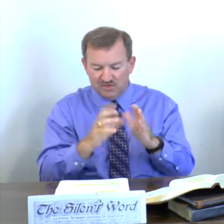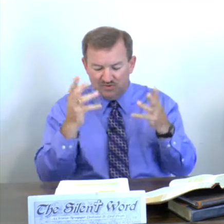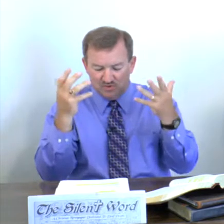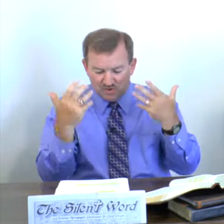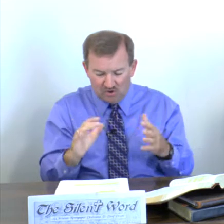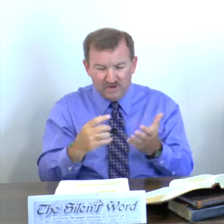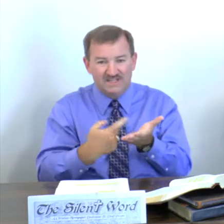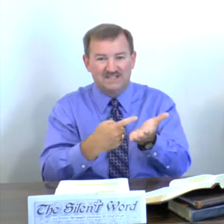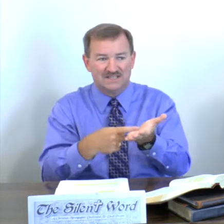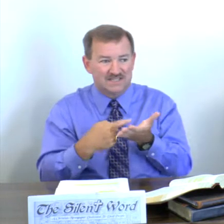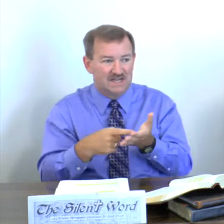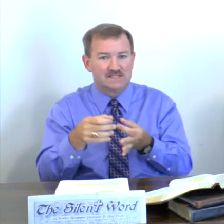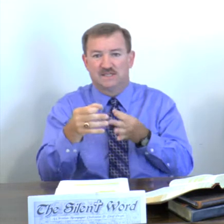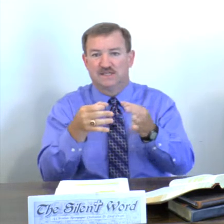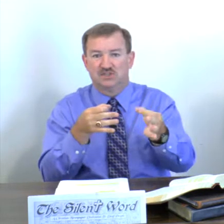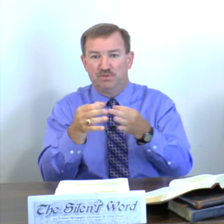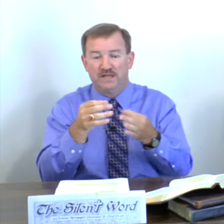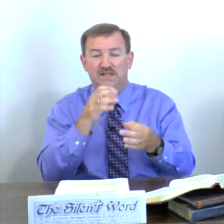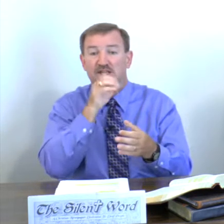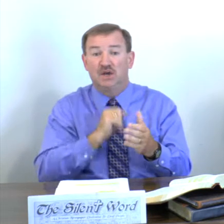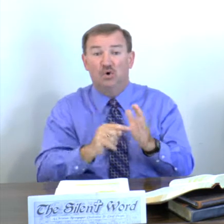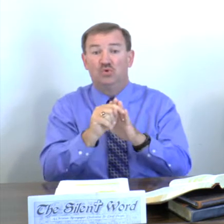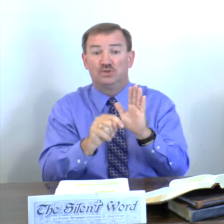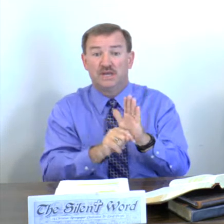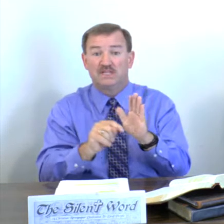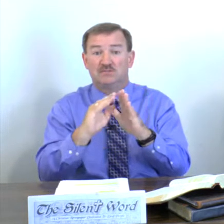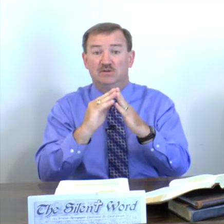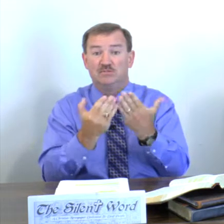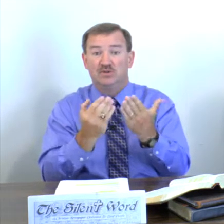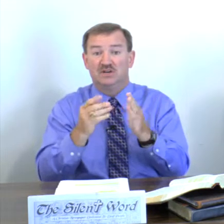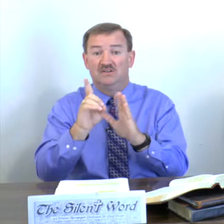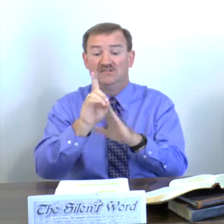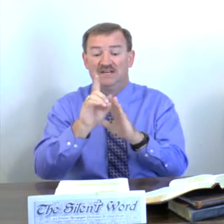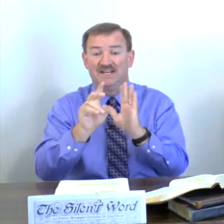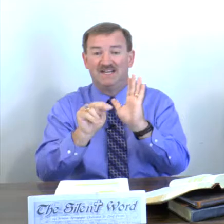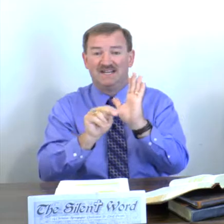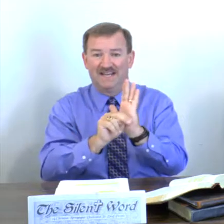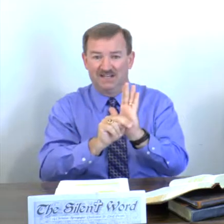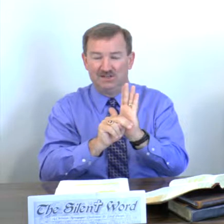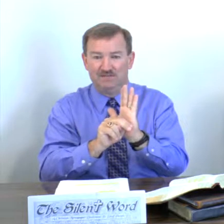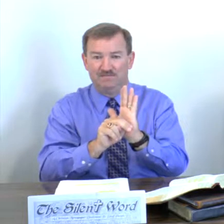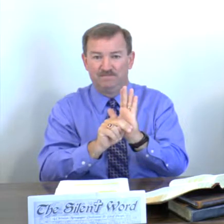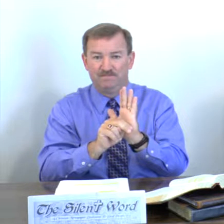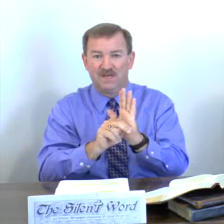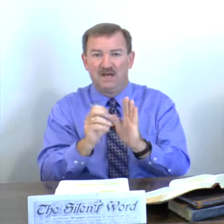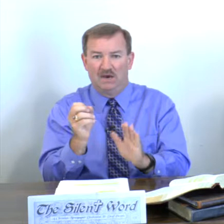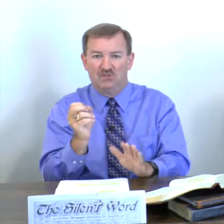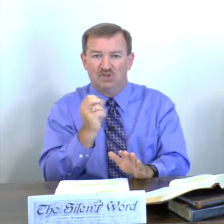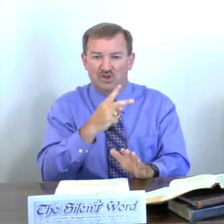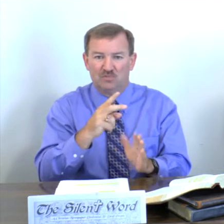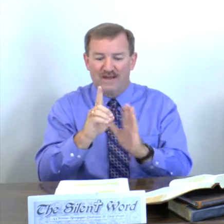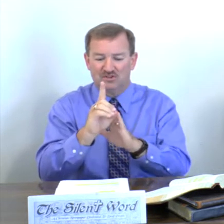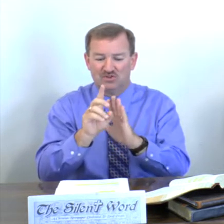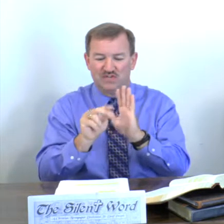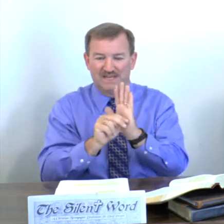that was already discussed and explained in the Old Testament book of Daniel. I want you to go back to